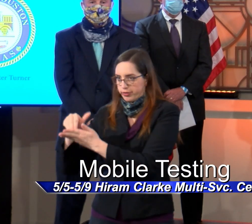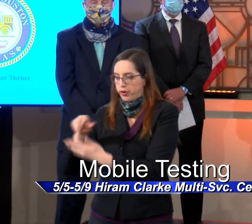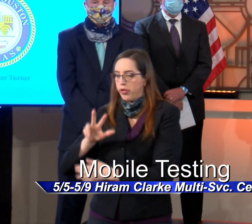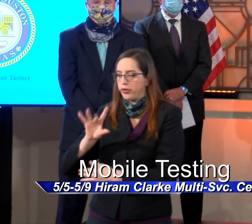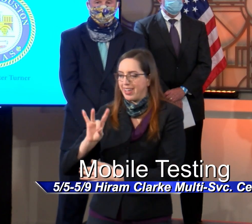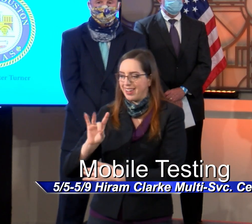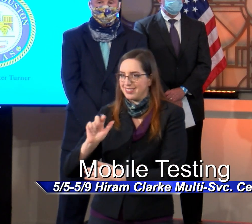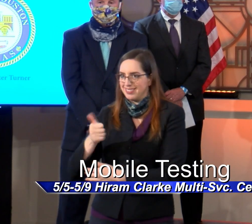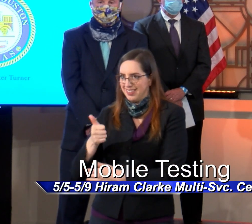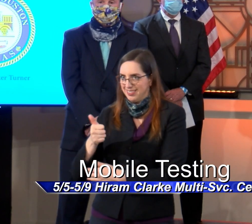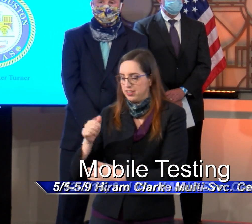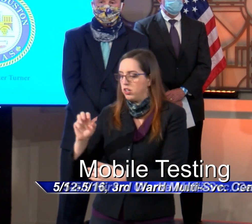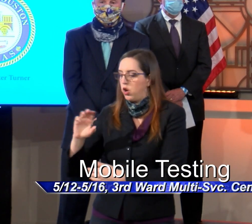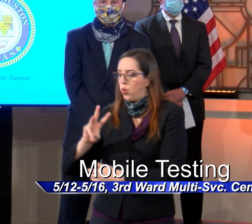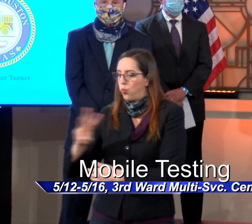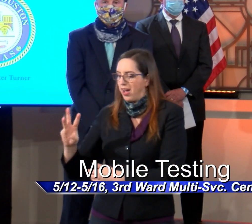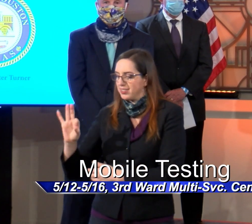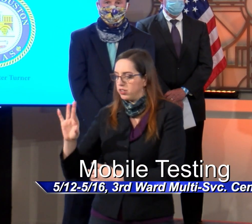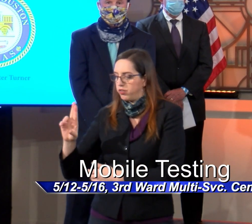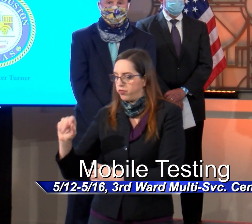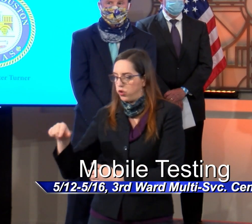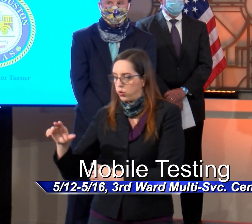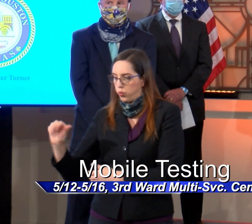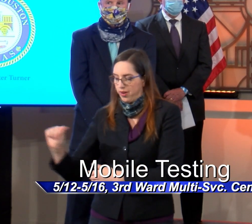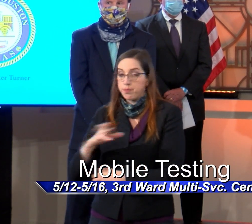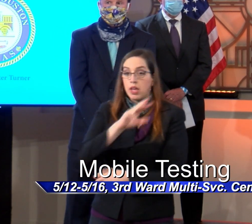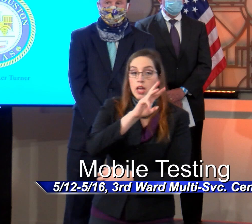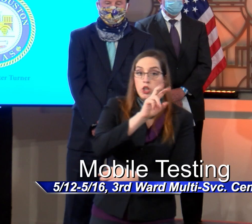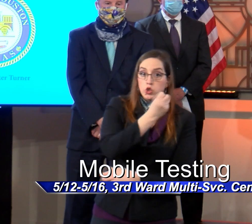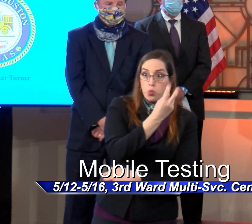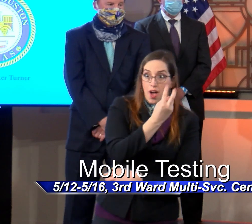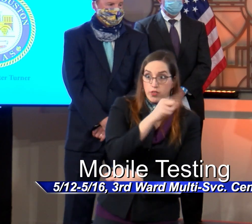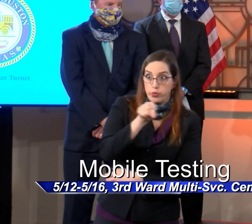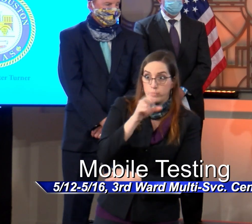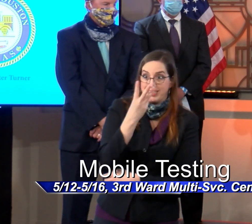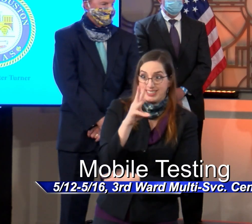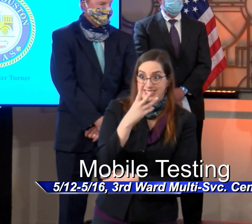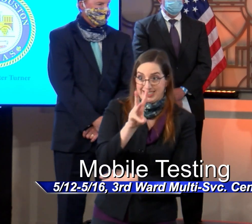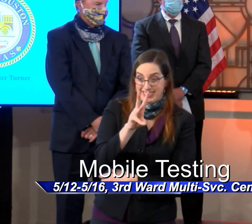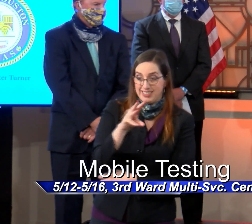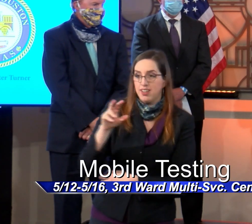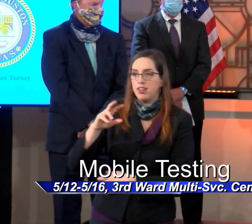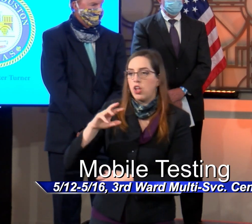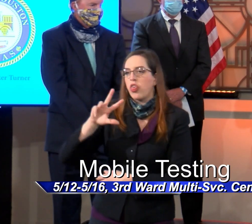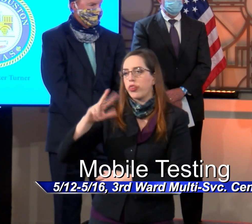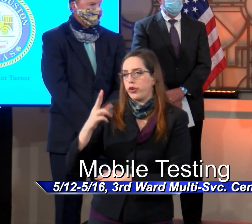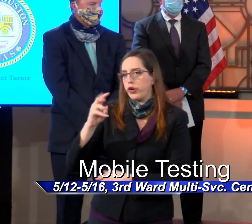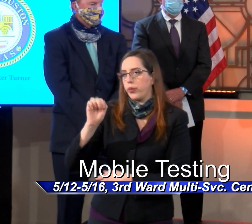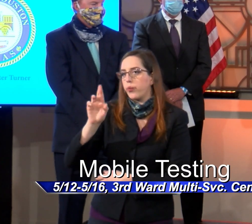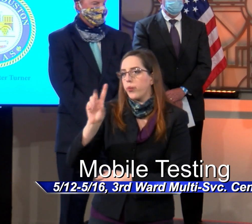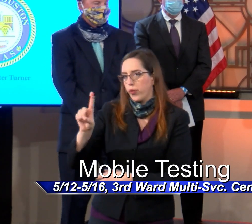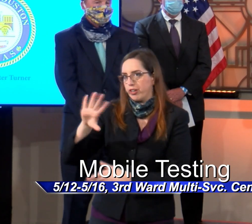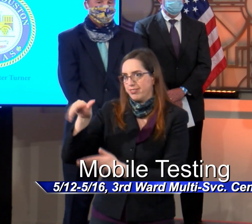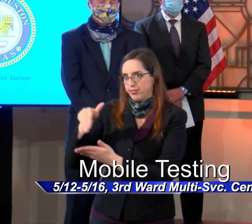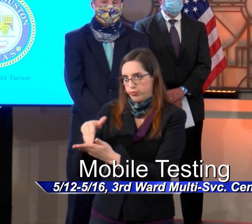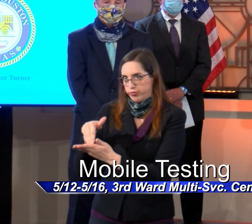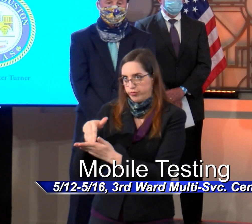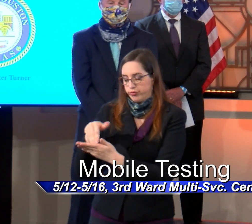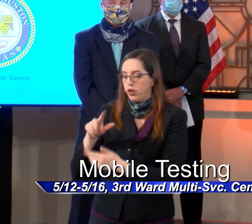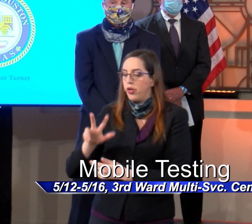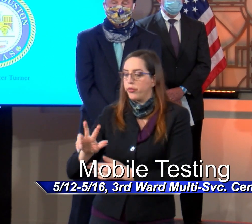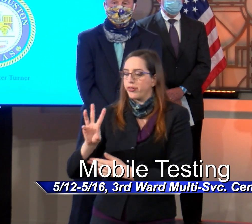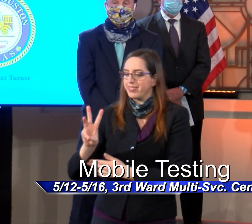3810 West Fuqua. May 12th through the 16th, we will be at the 3rd Ward Multi-Service Center